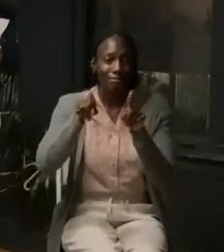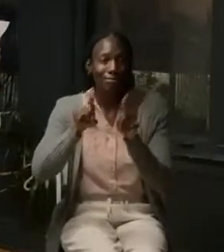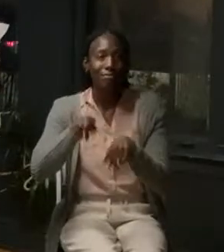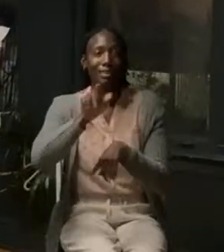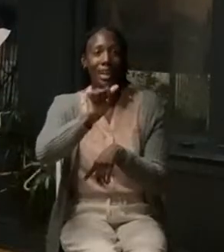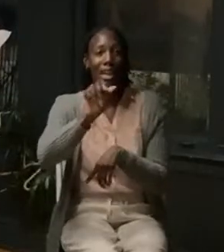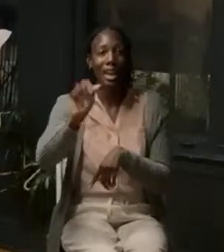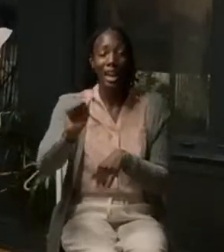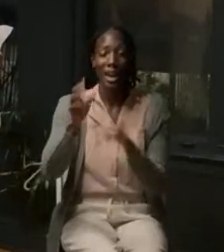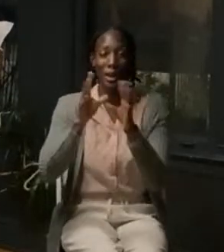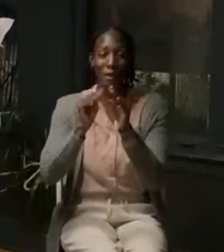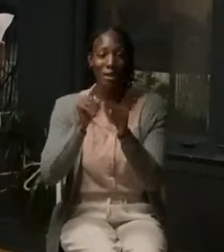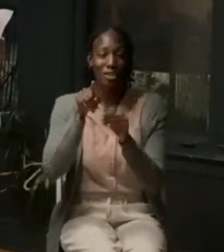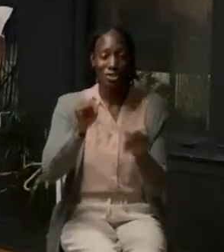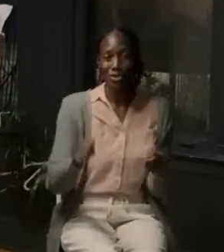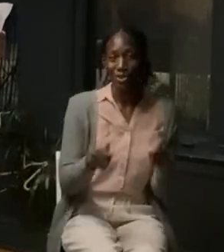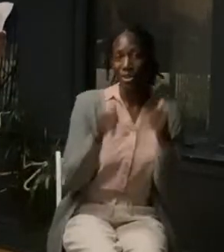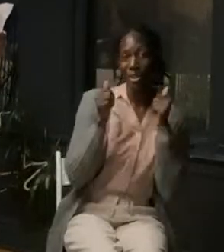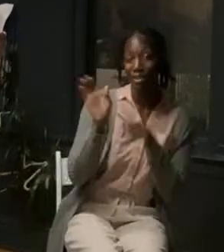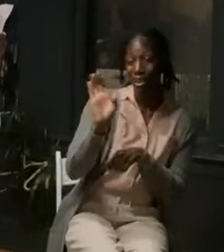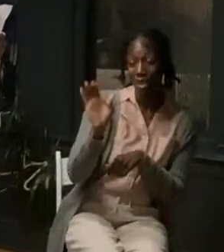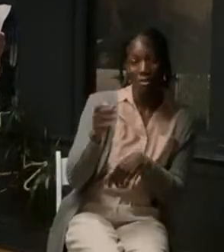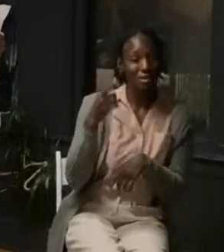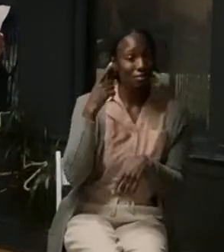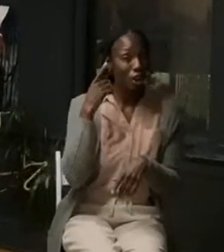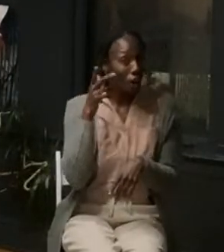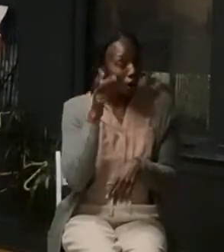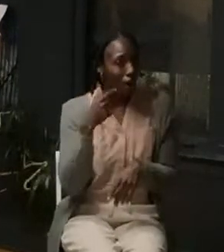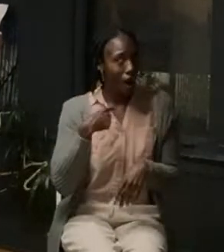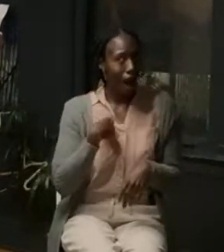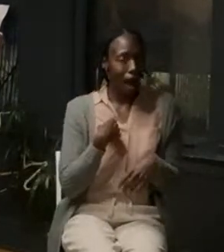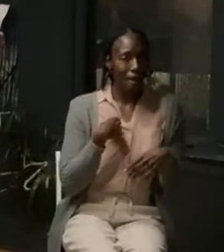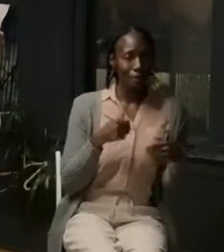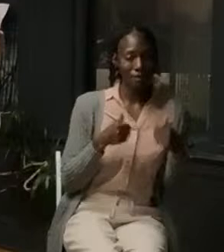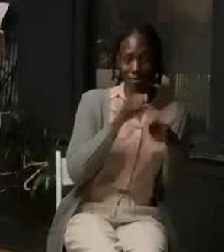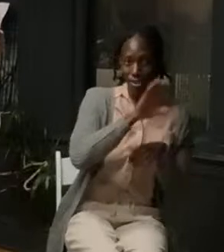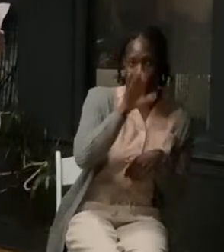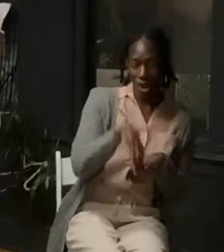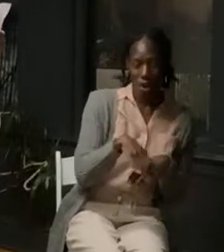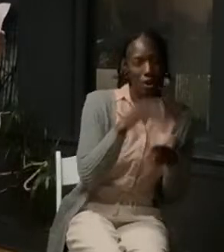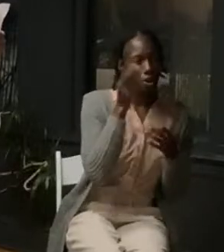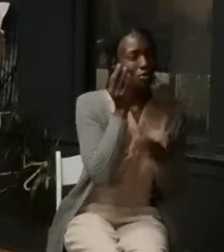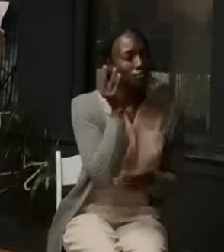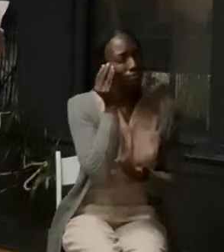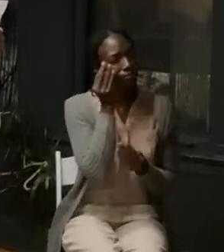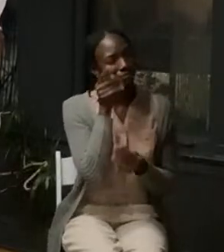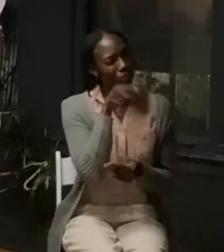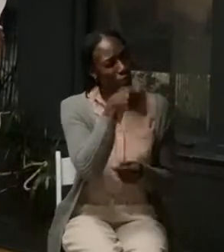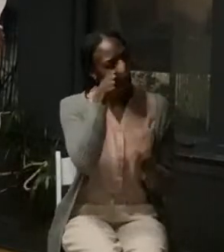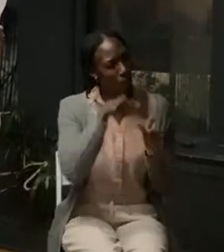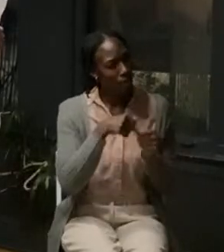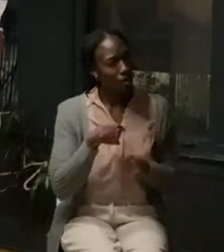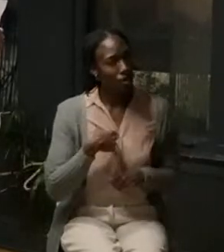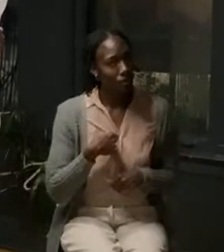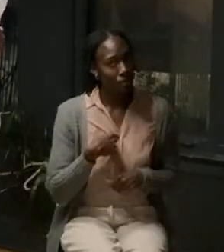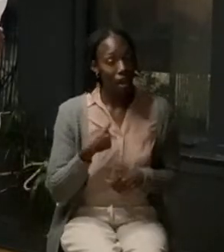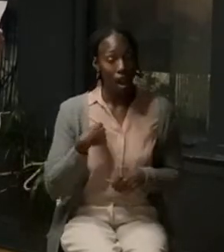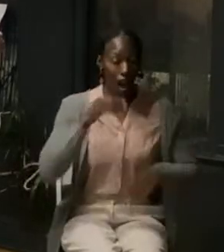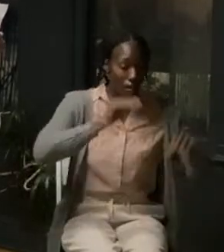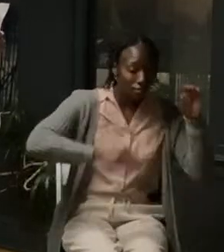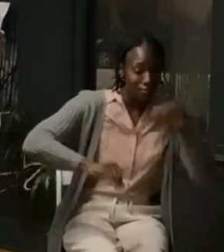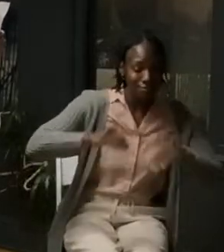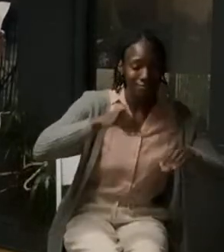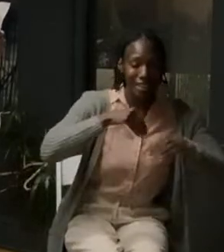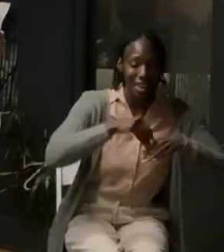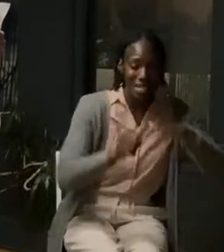in Columbus and heard I was in Chicago and wonder if I remember. I dig in the basement and text a